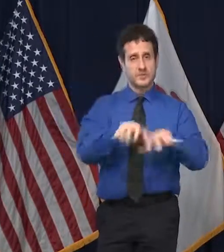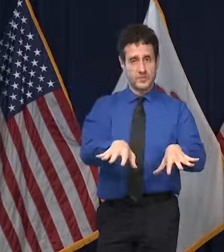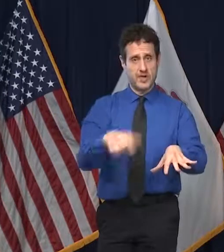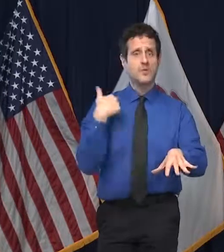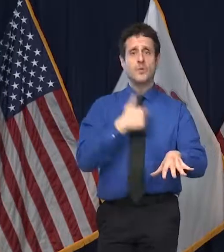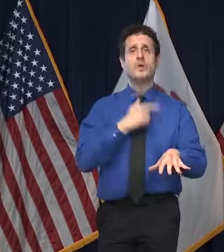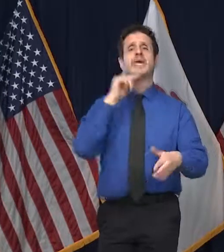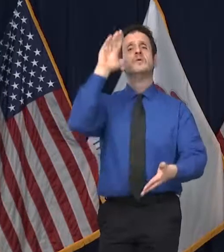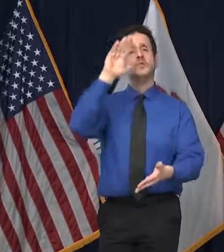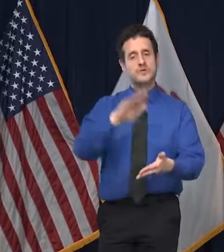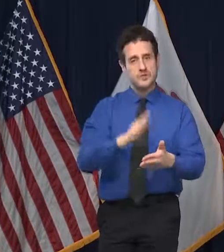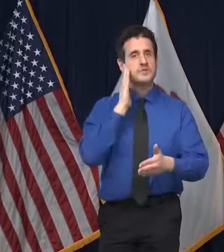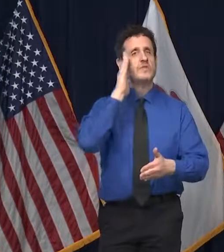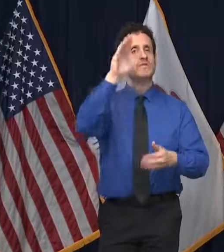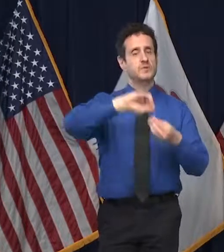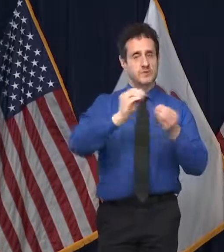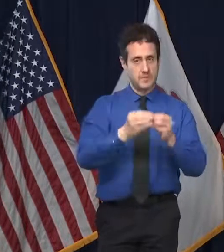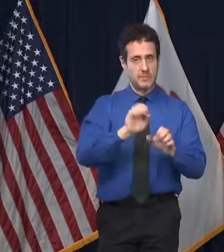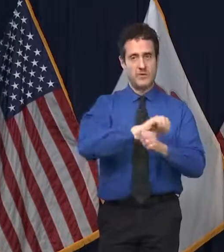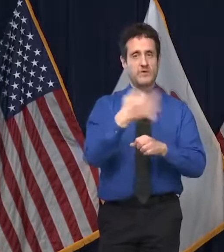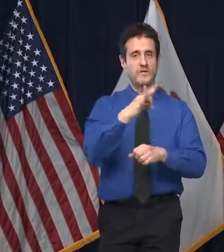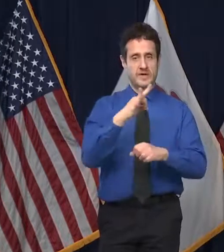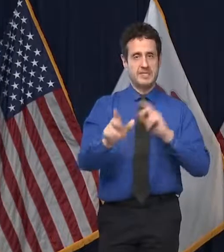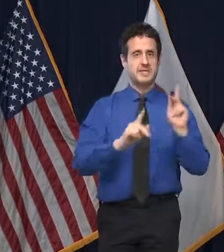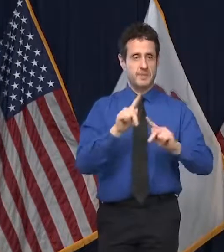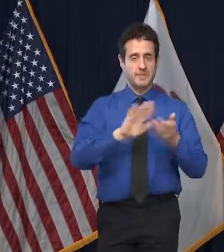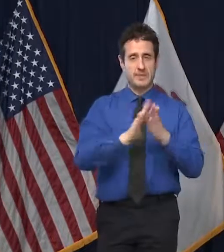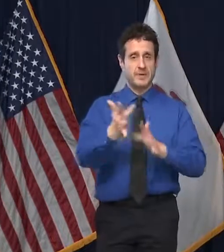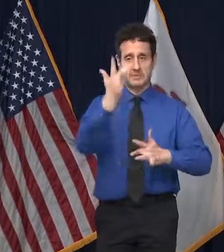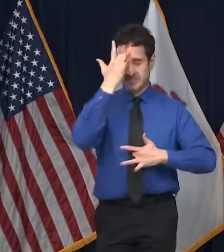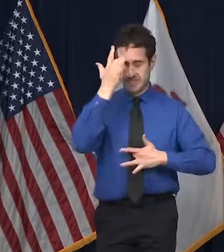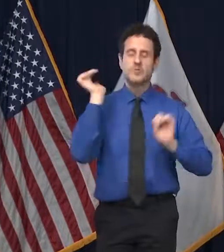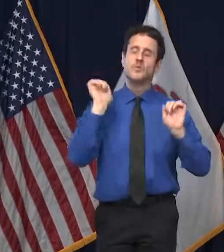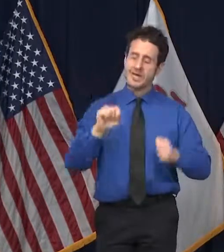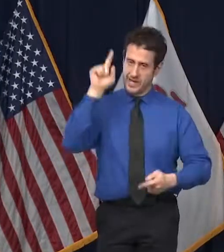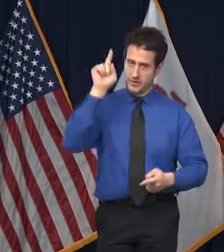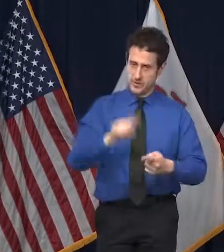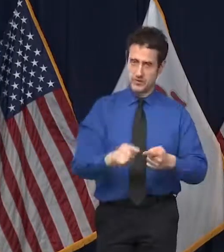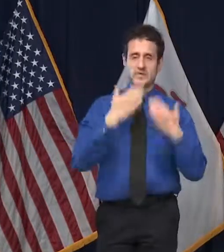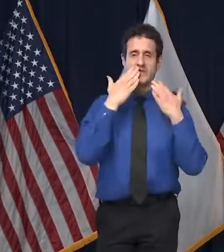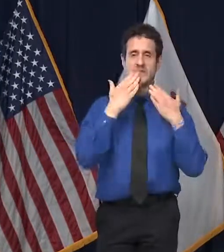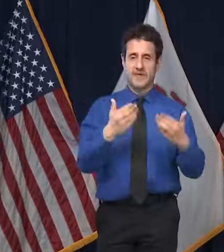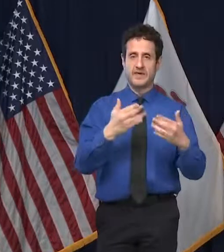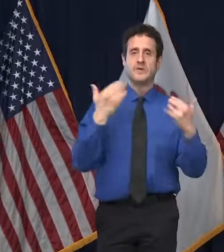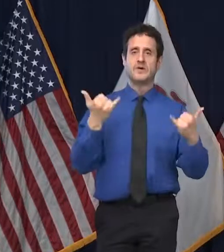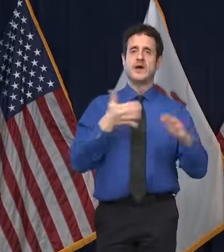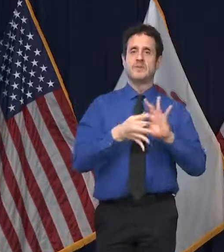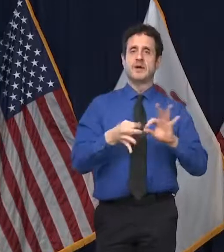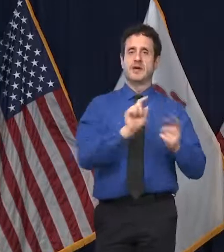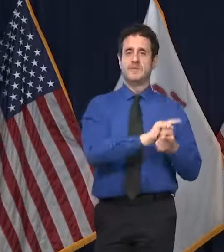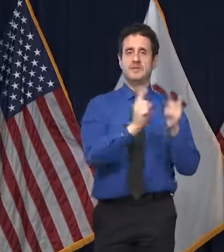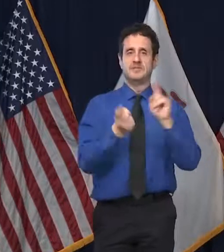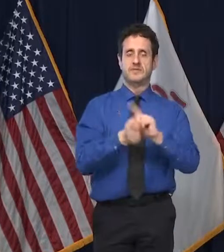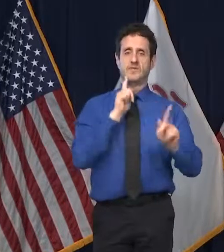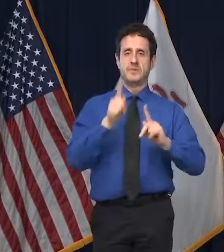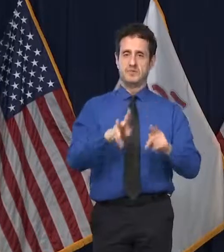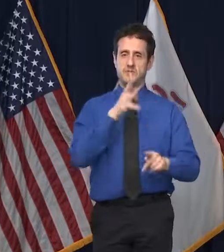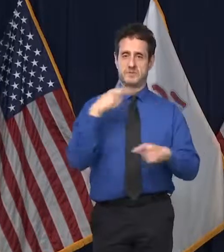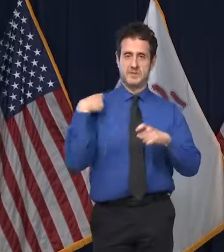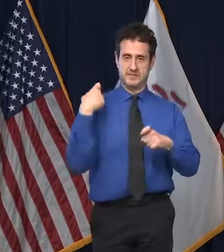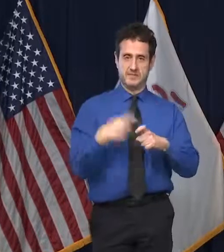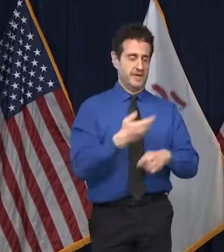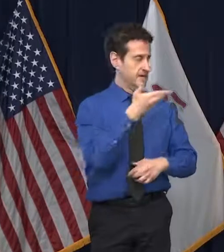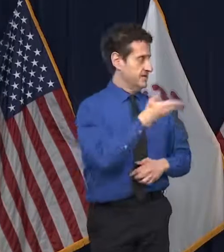of cases that are identified. Thank you. Buenas tardes. Sé que todos están pensando en los días